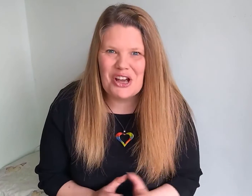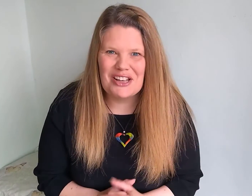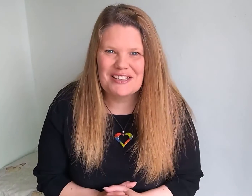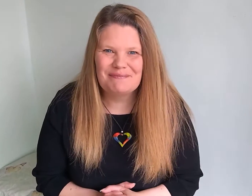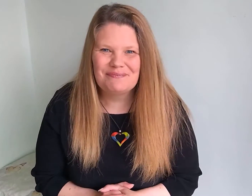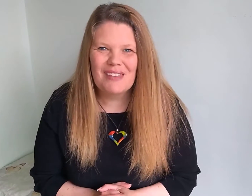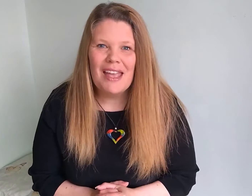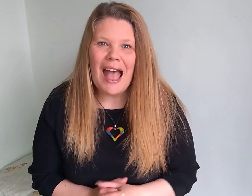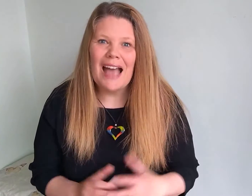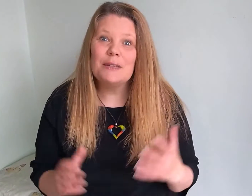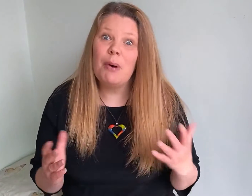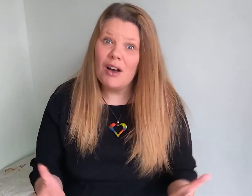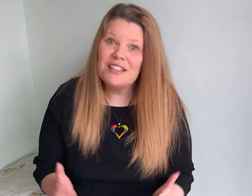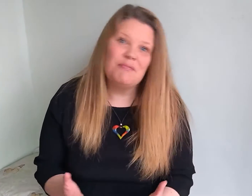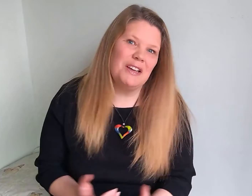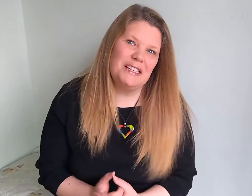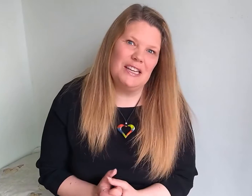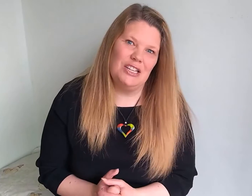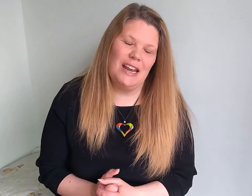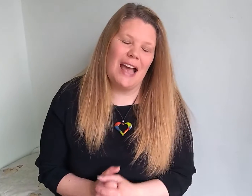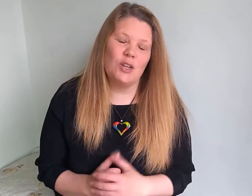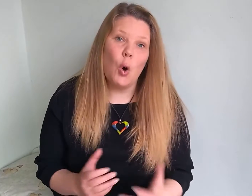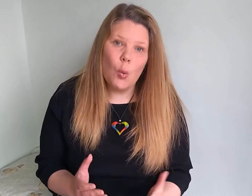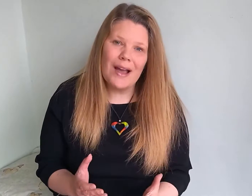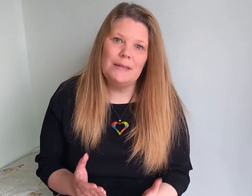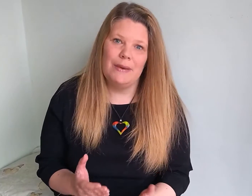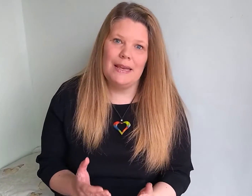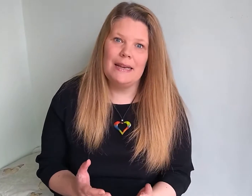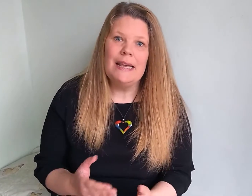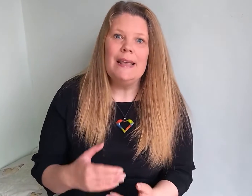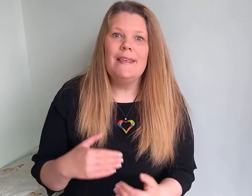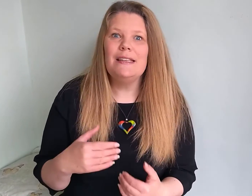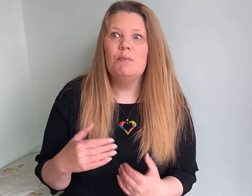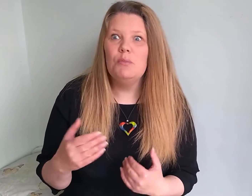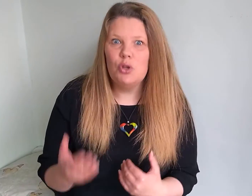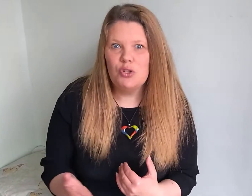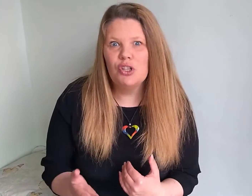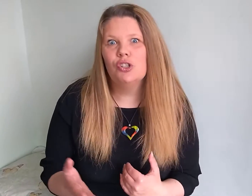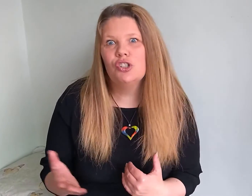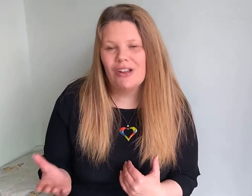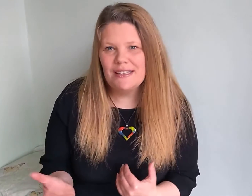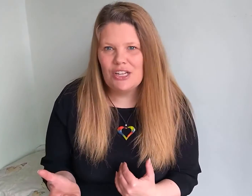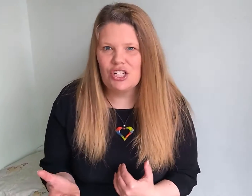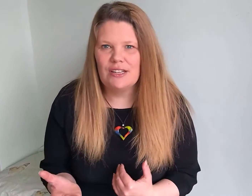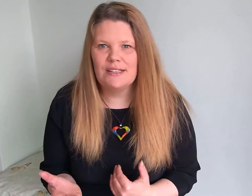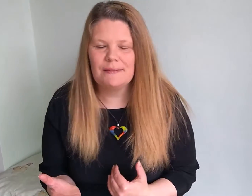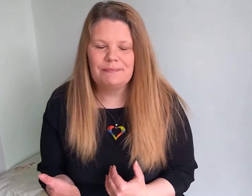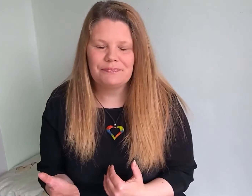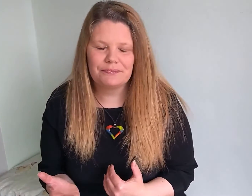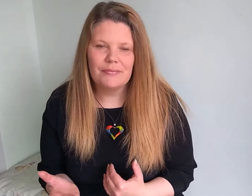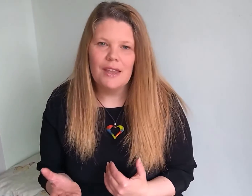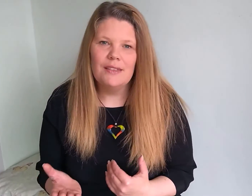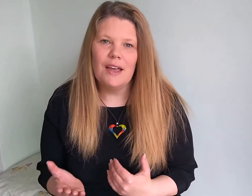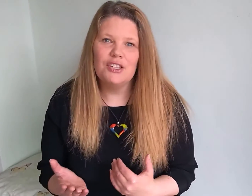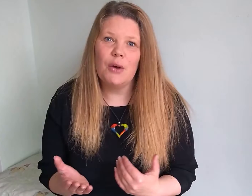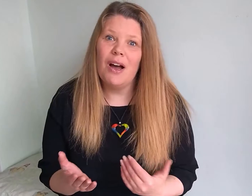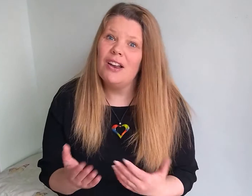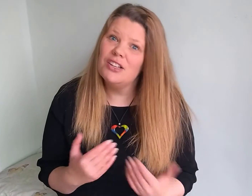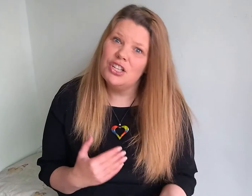years. And part of my teaching has always been these musical transitions. So I like to